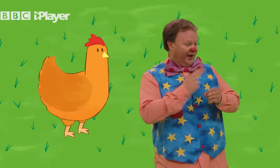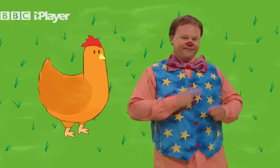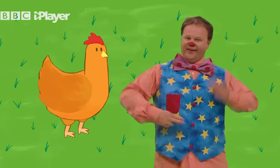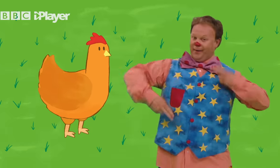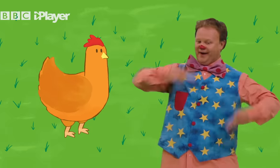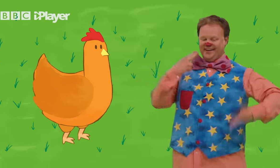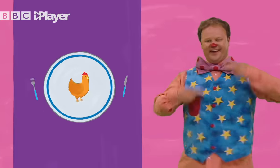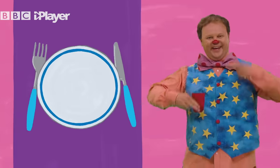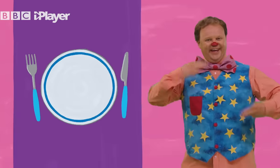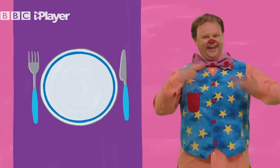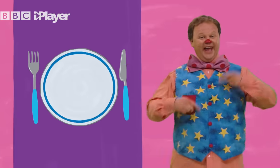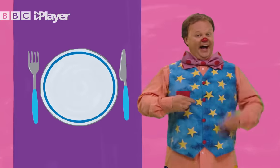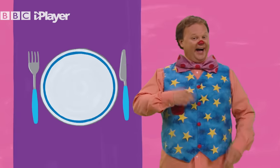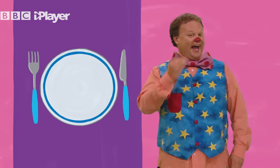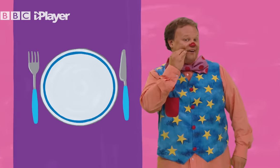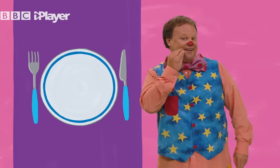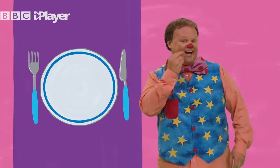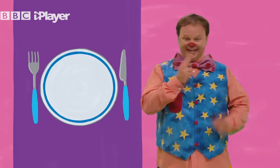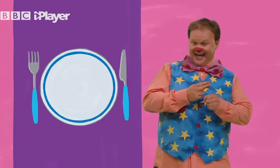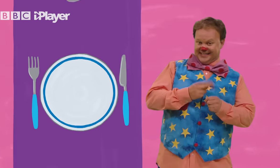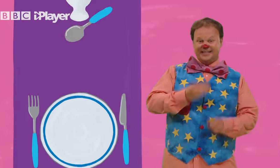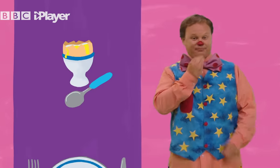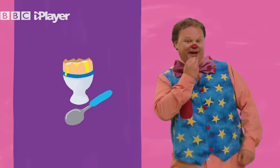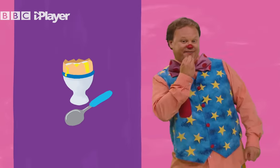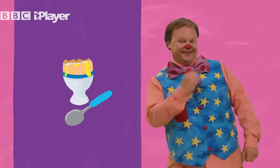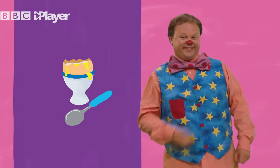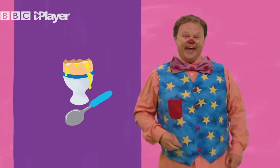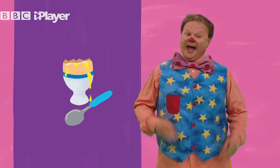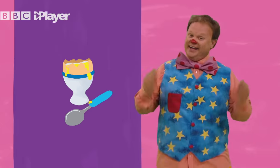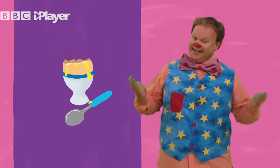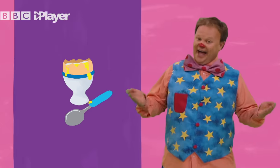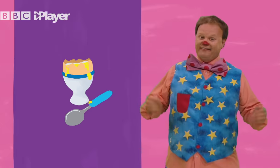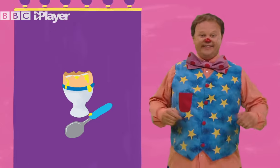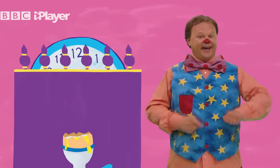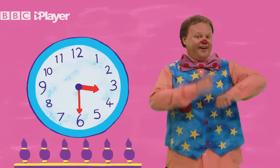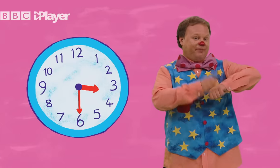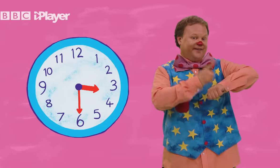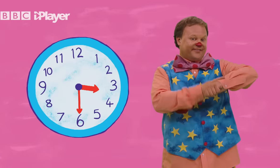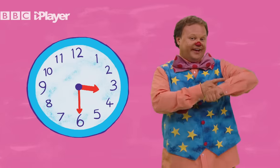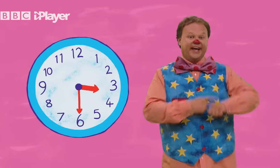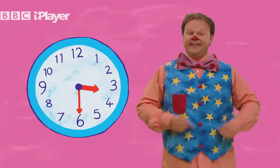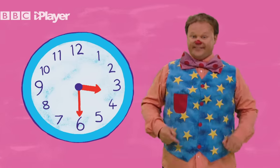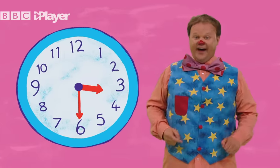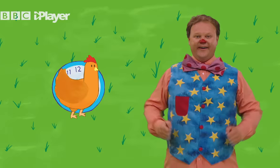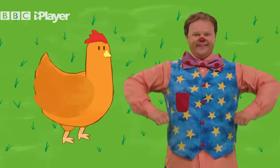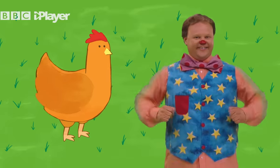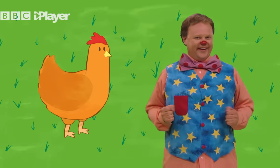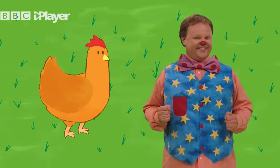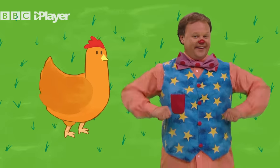one for my tea. I haven't had an egg since breakfast, and now it's 3:30. So, chick, chick,